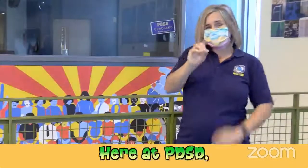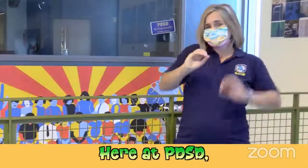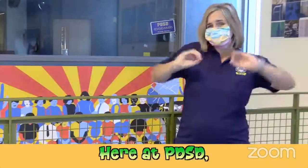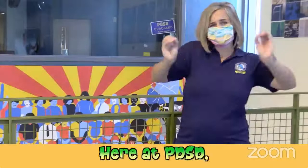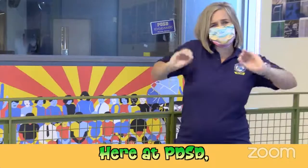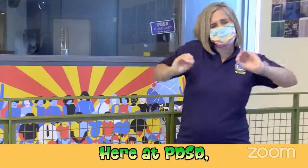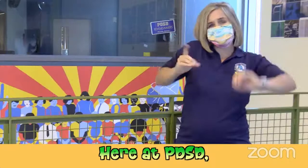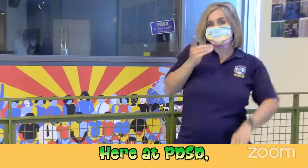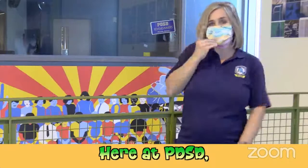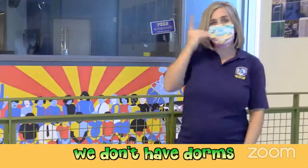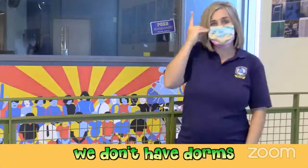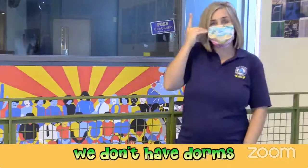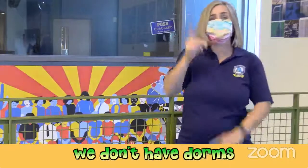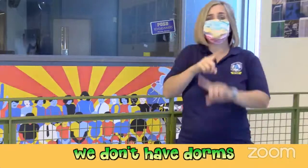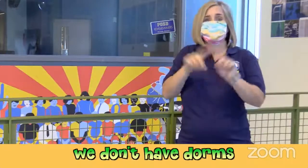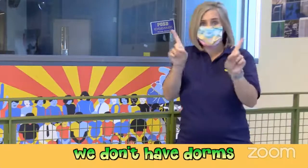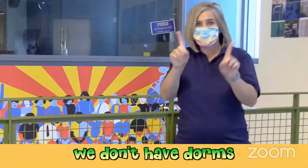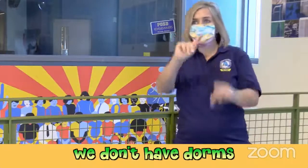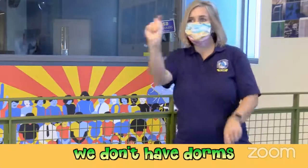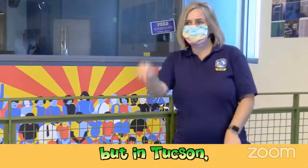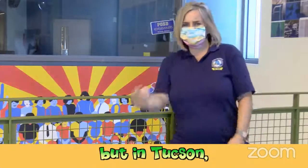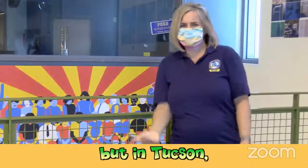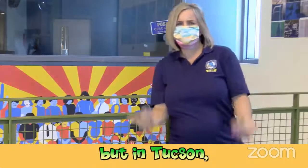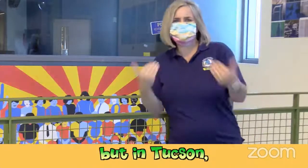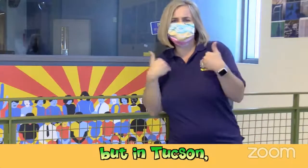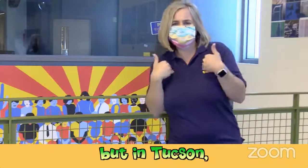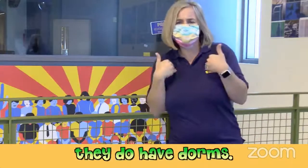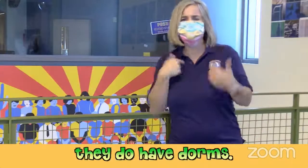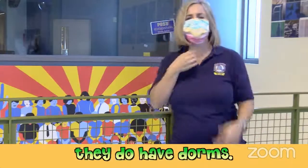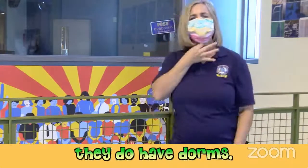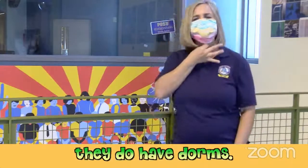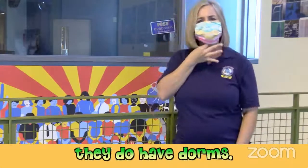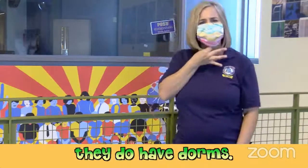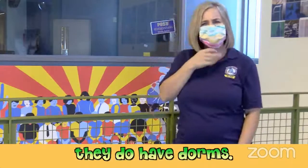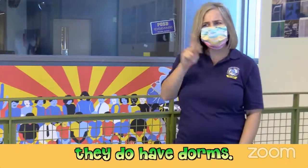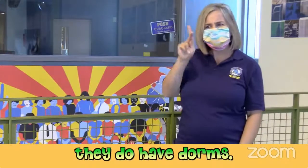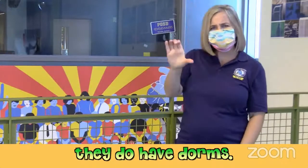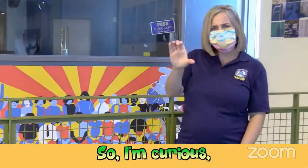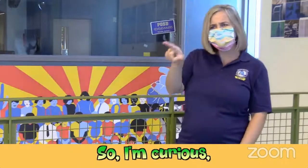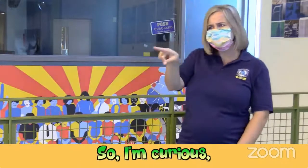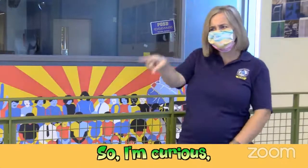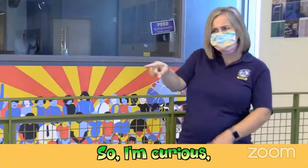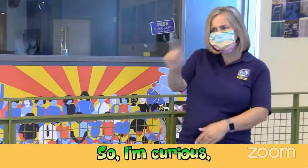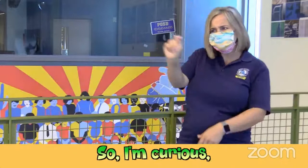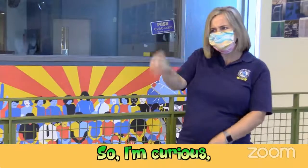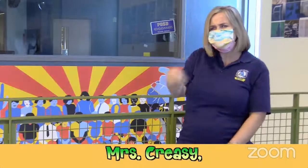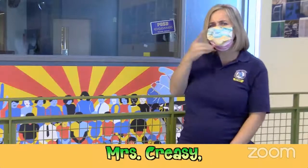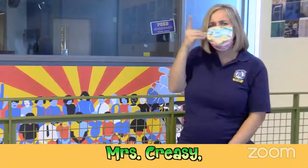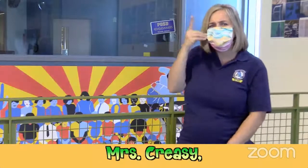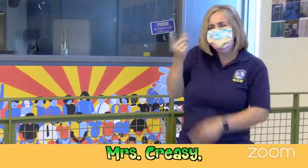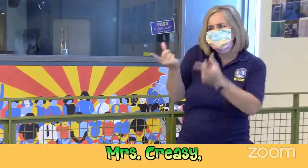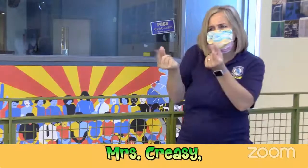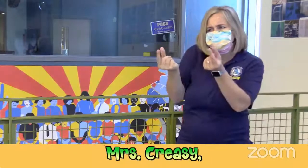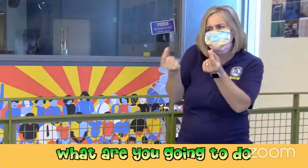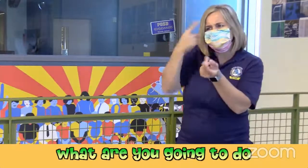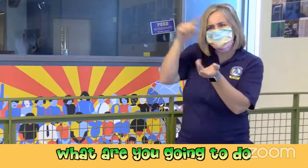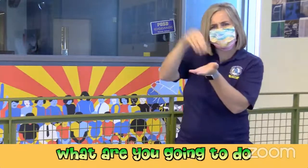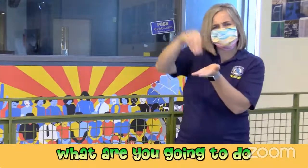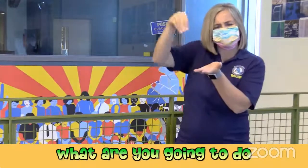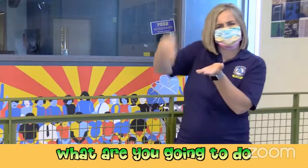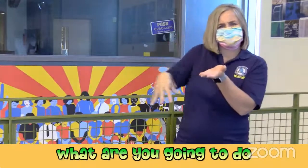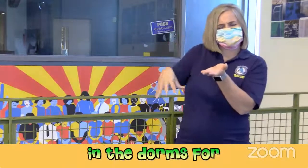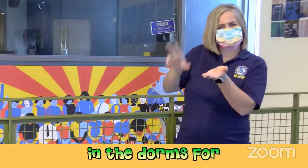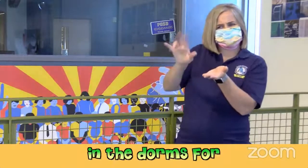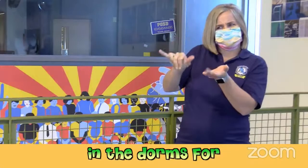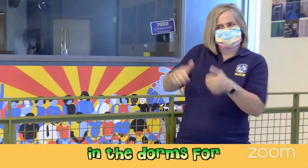Here at PDSD, we don't have dorms, but in Tucson, they do have dorms. So I'm curious, Mrs. Creasy, what are you going